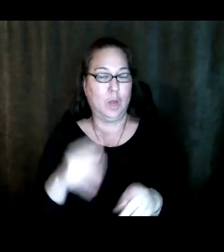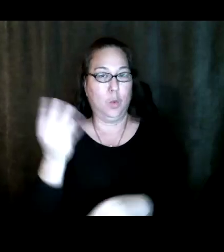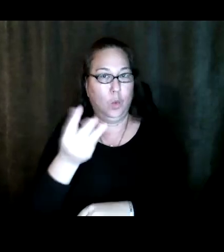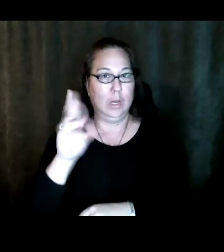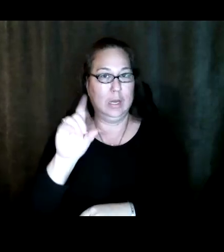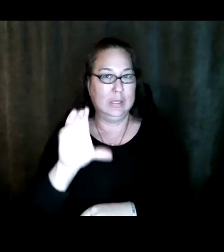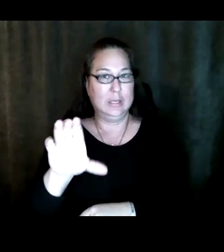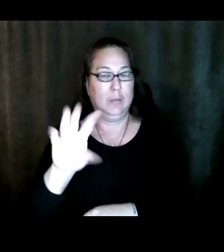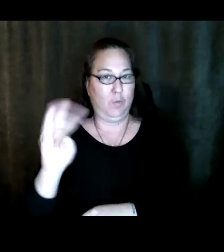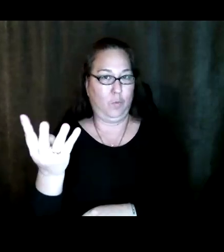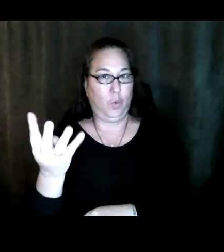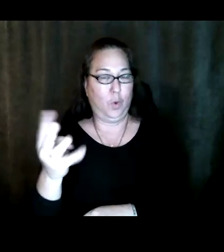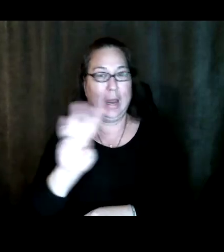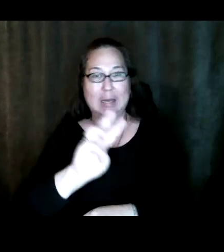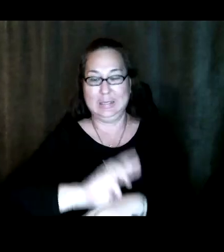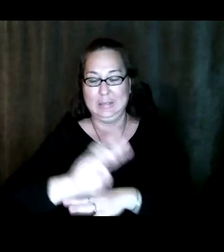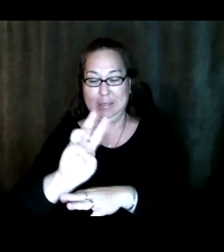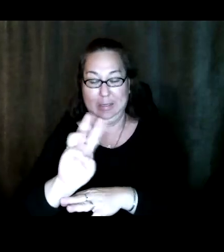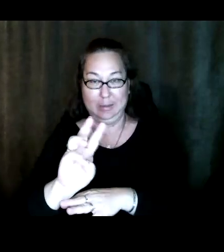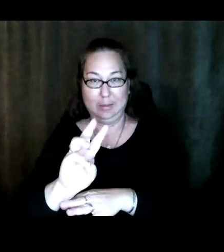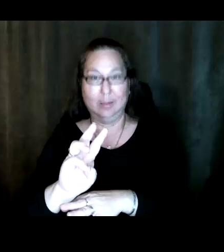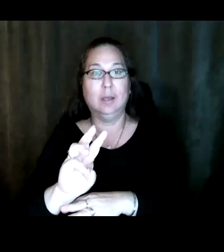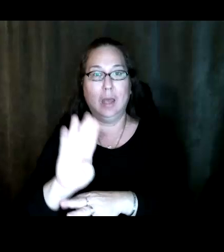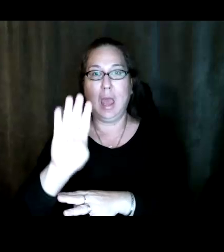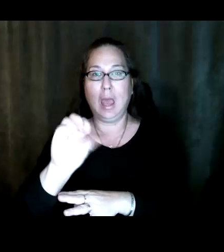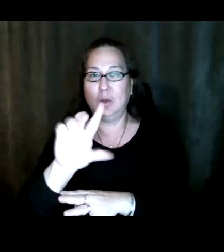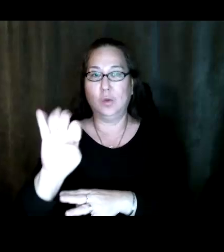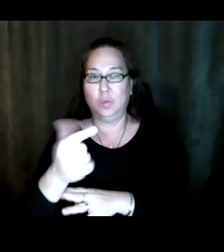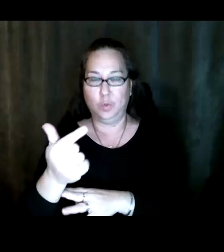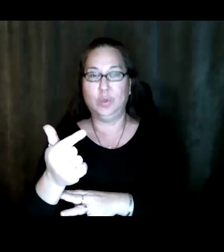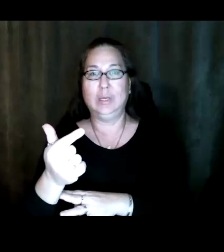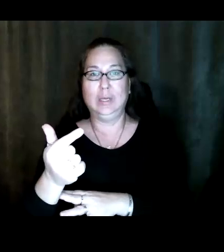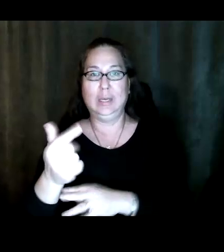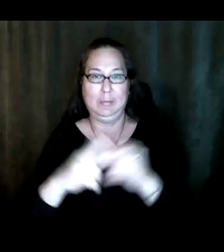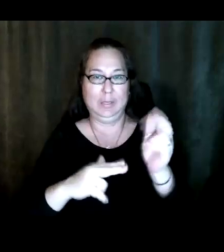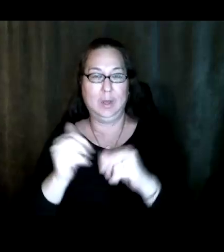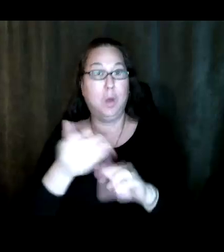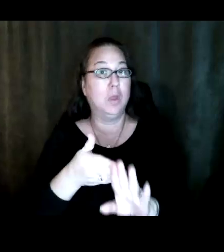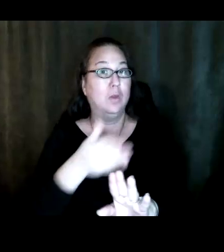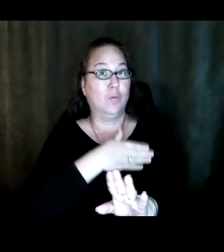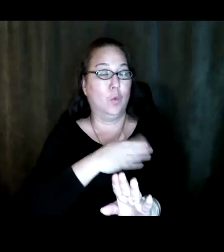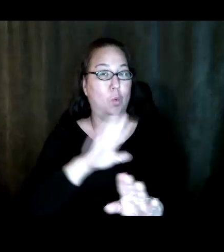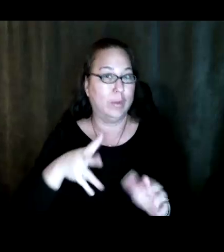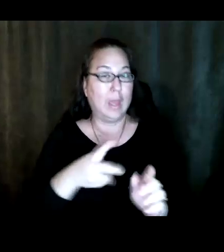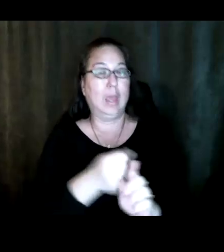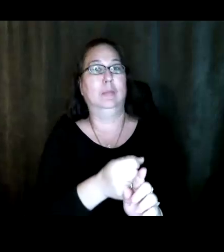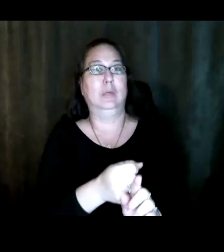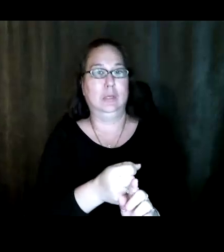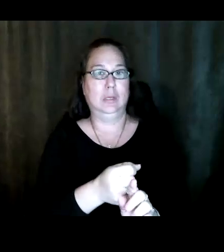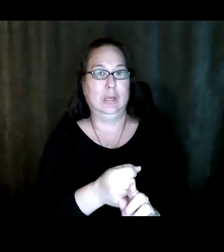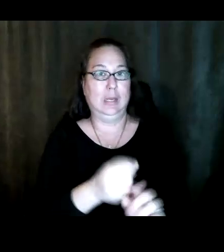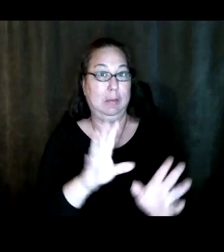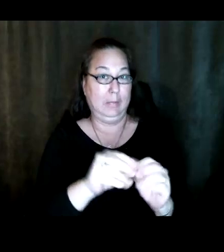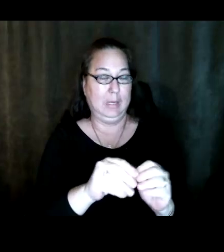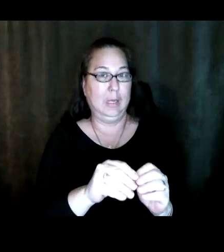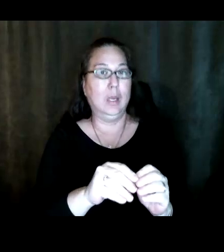Wednesday, December 4th at 6 p.m. at the Bowling Building before the upcoming meeting, this committee will host